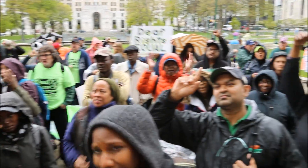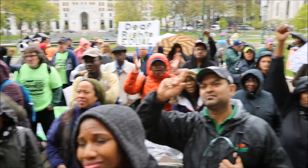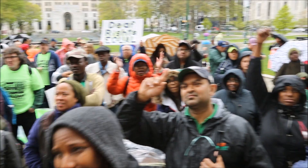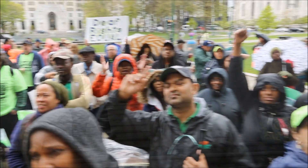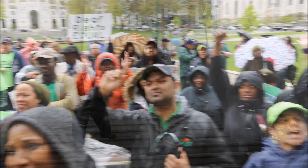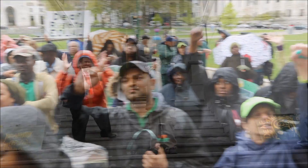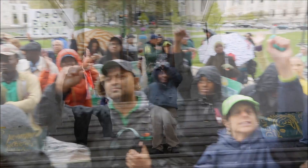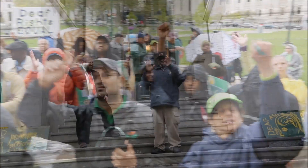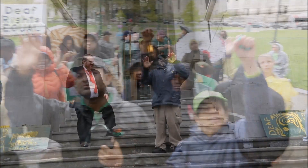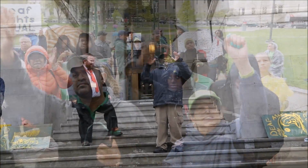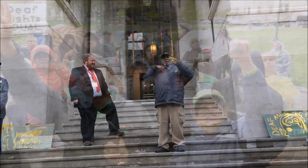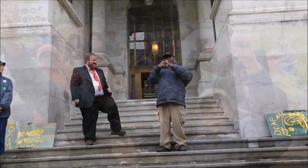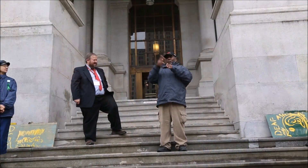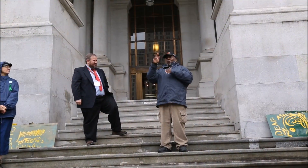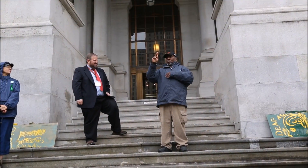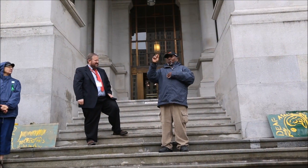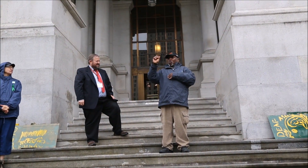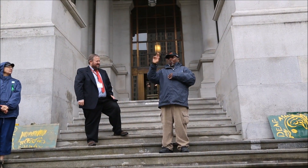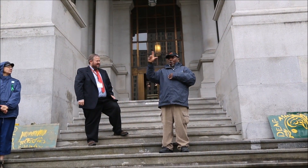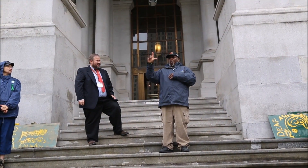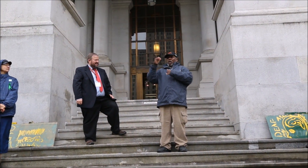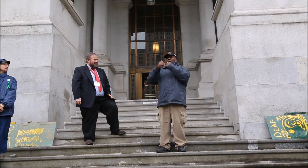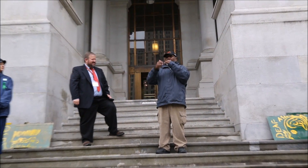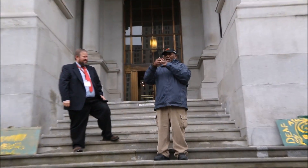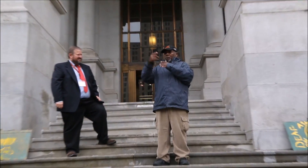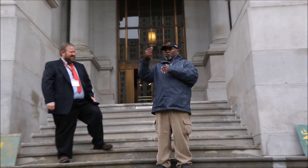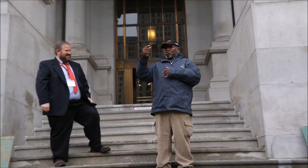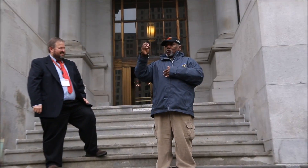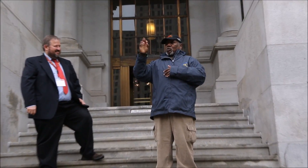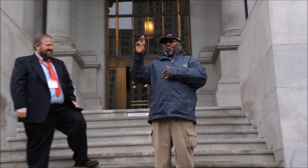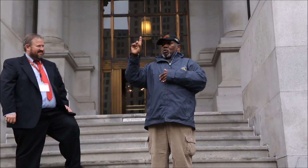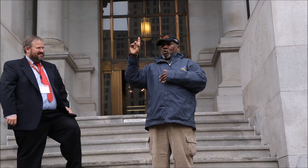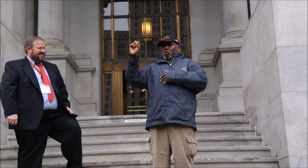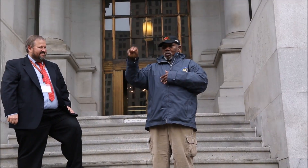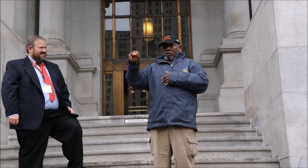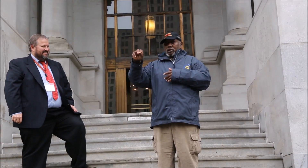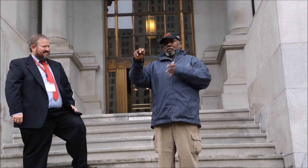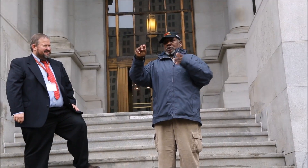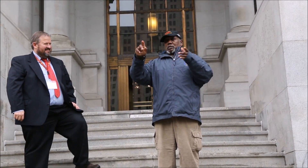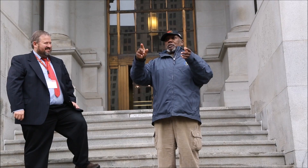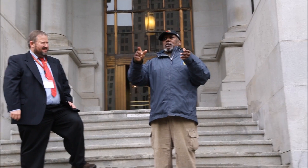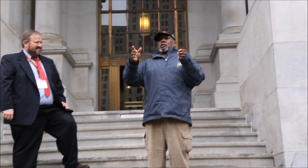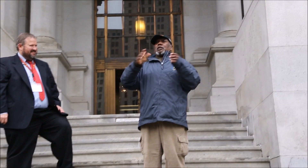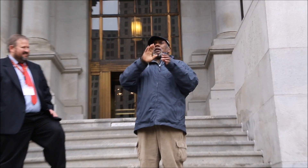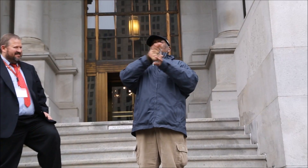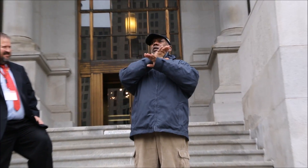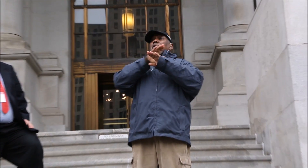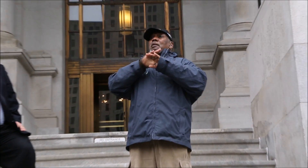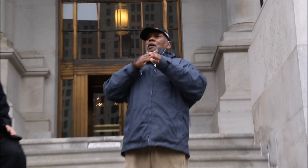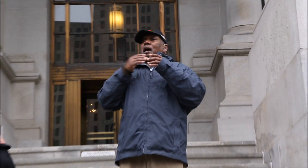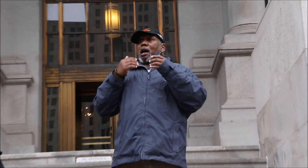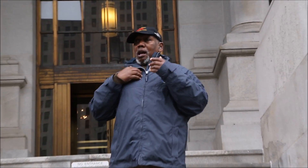courts. And they apologized. They said they'd look into it. But that was 25 years